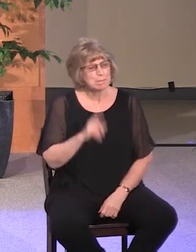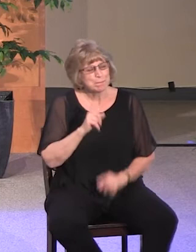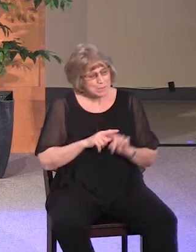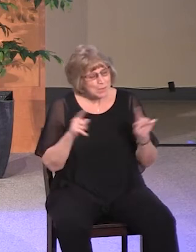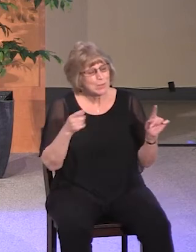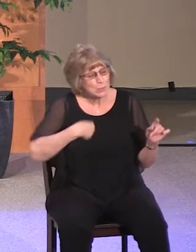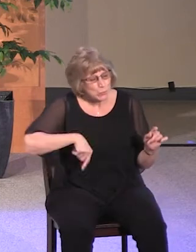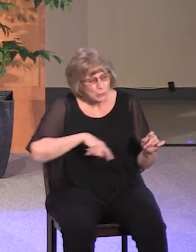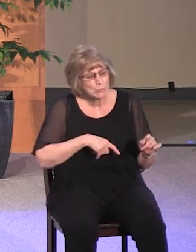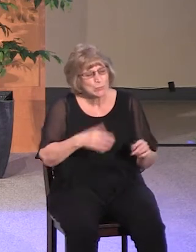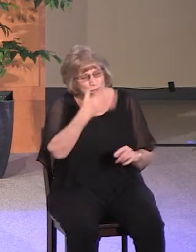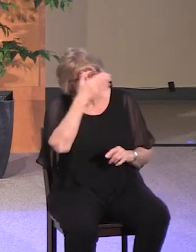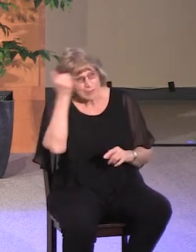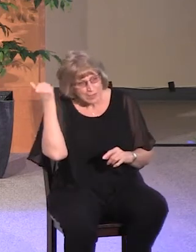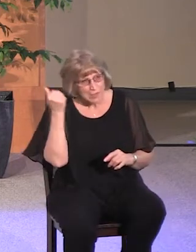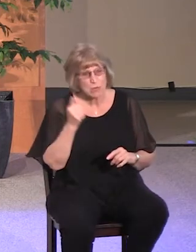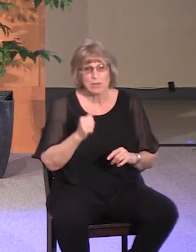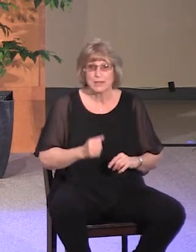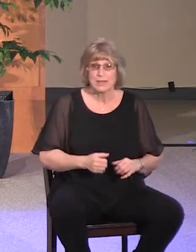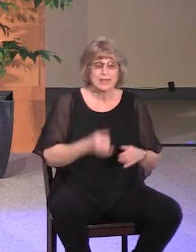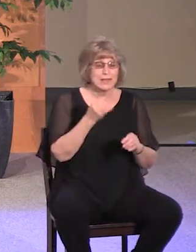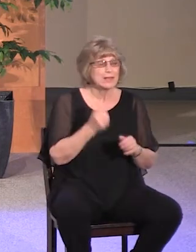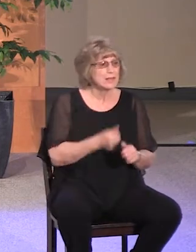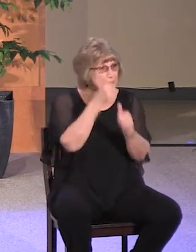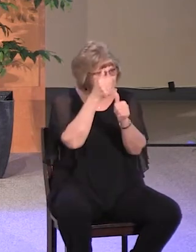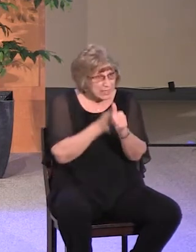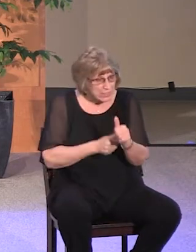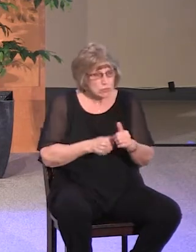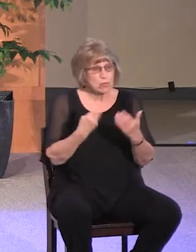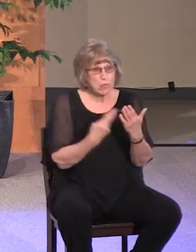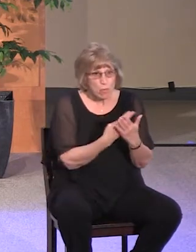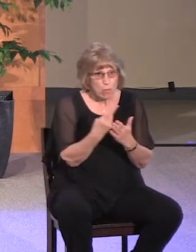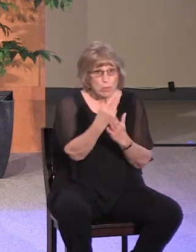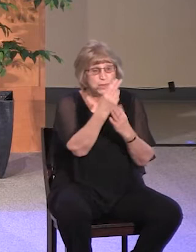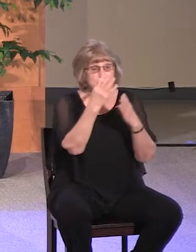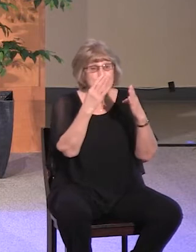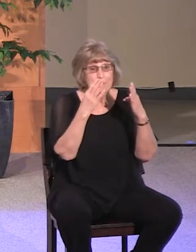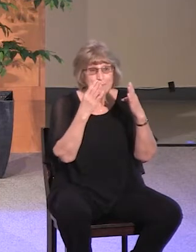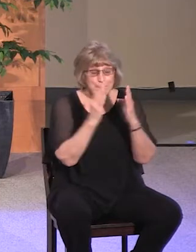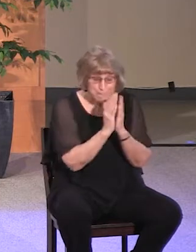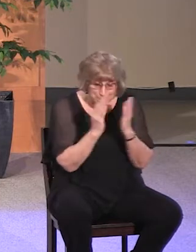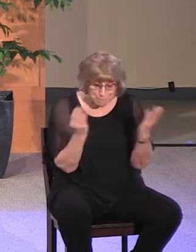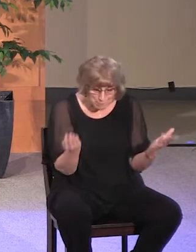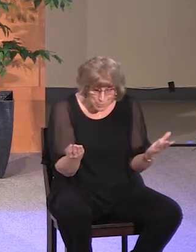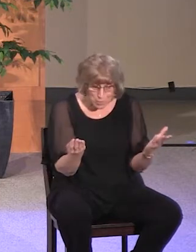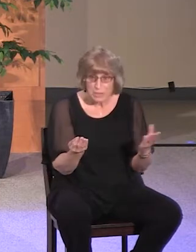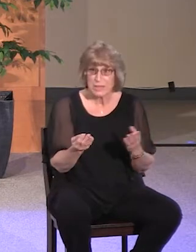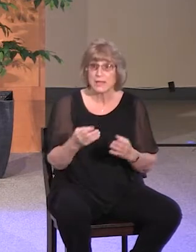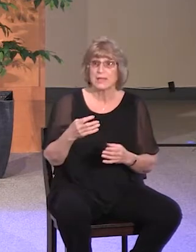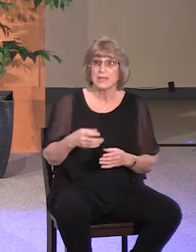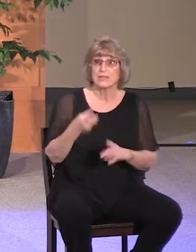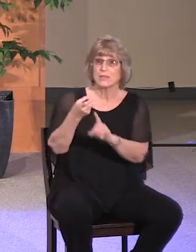are channeled. Every sacred text that we have has been channeled. And what does that mean? It means that